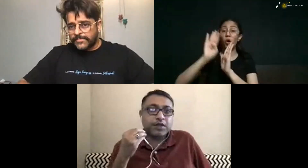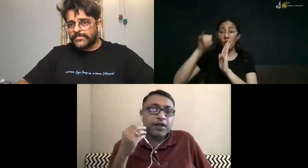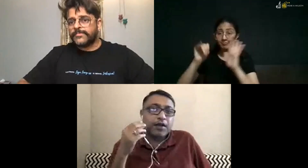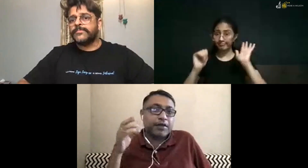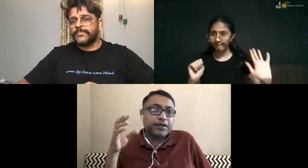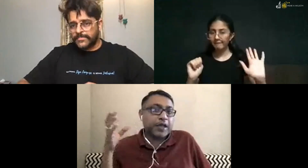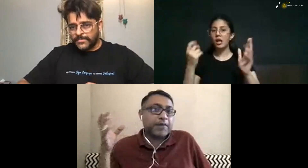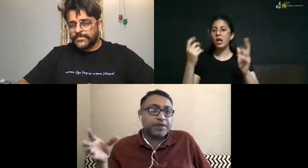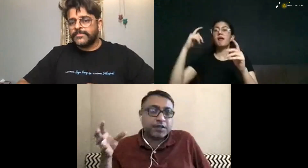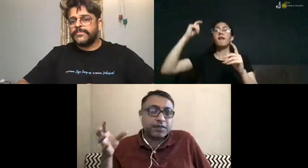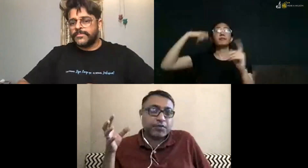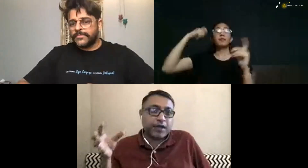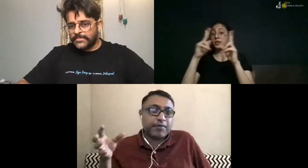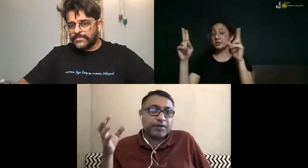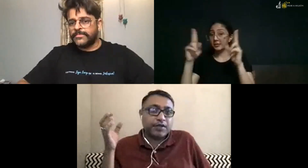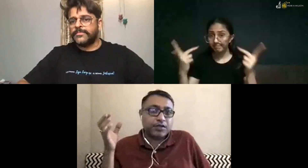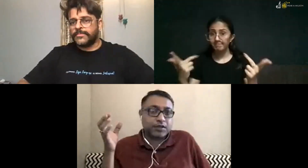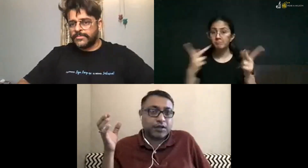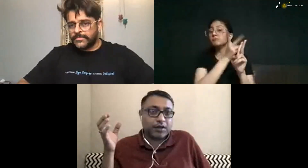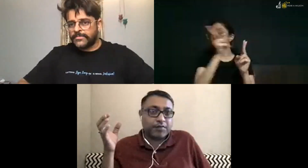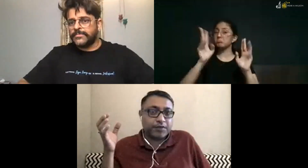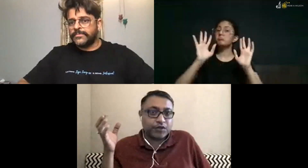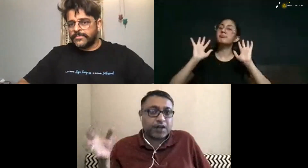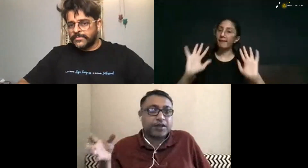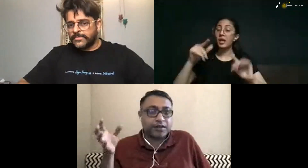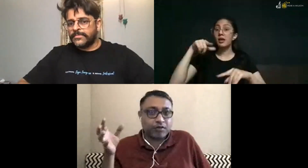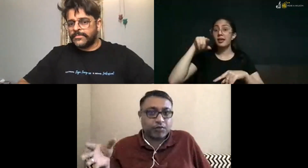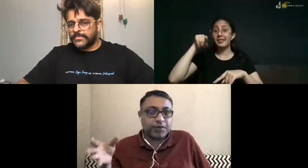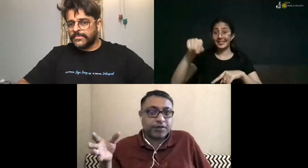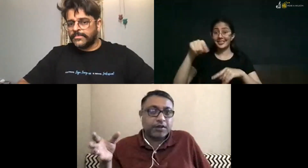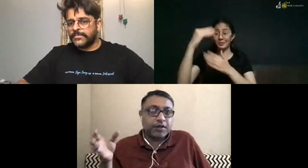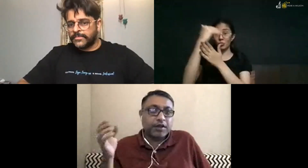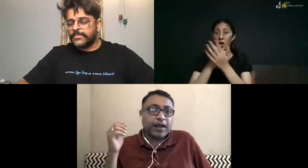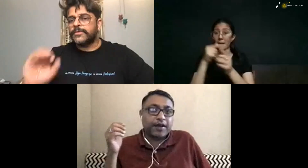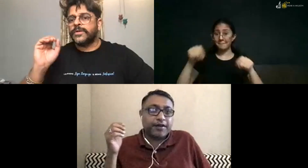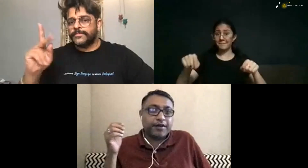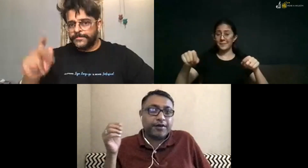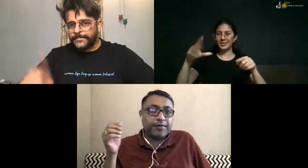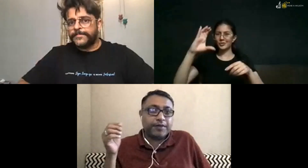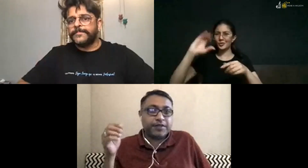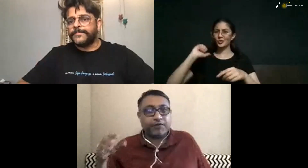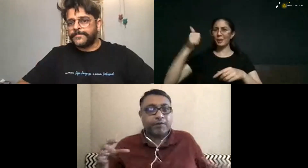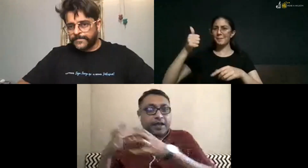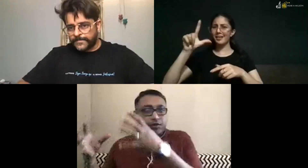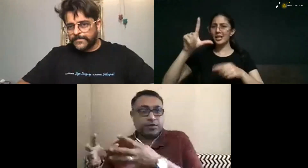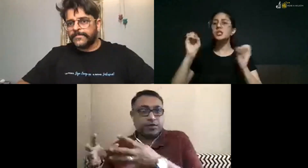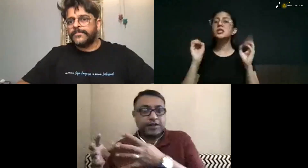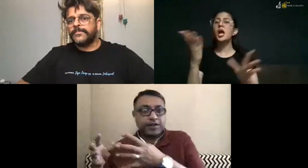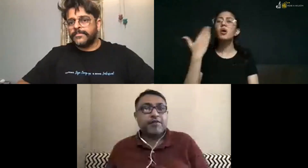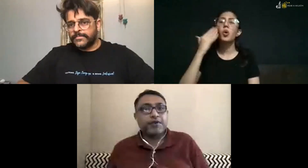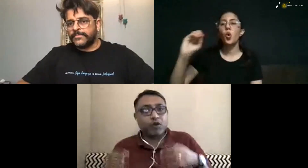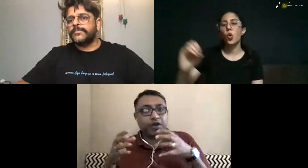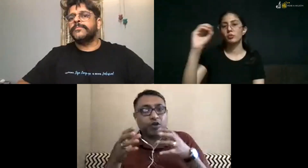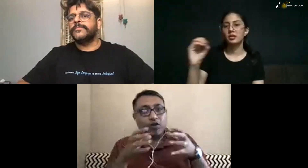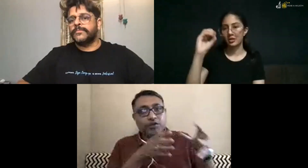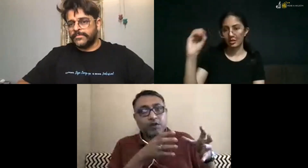skills. But the Champions League program is starting in October, and it's a full package, right? We